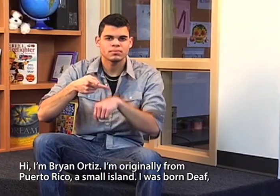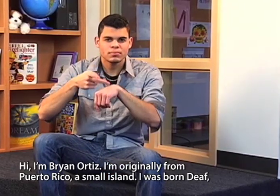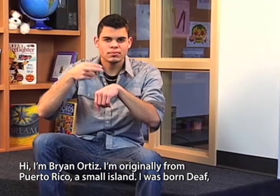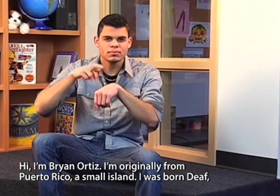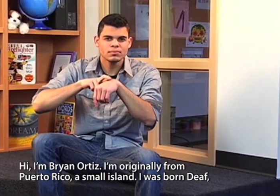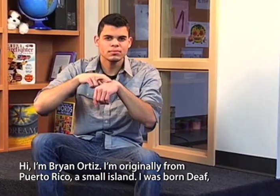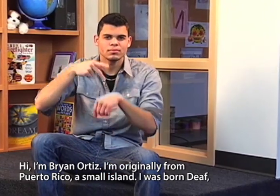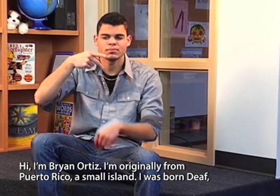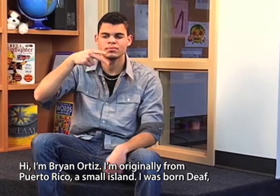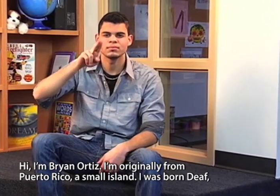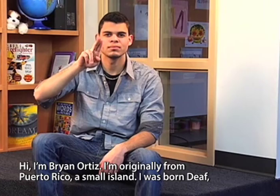I'm originally from Puerto Rico,